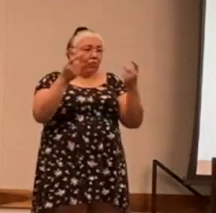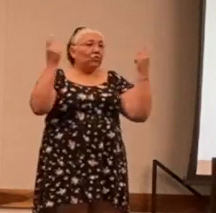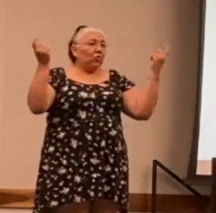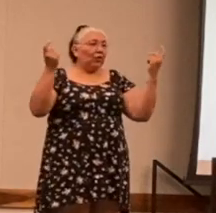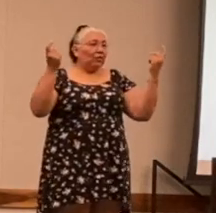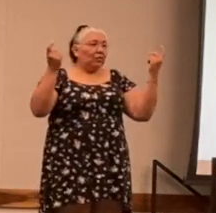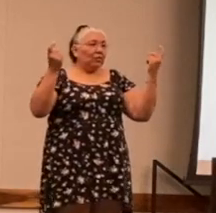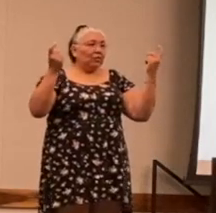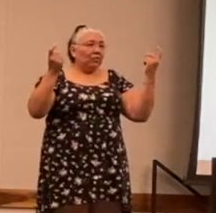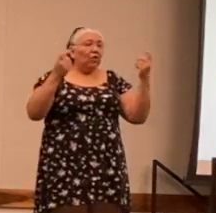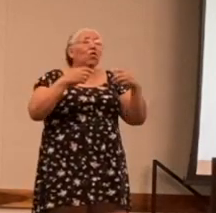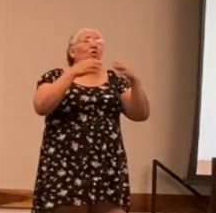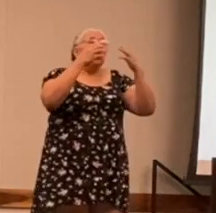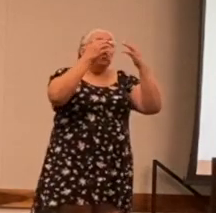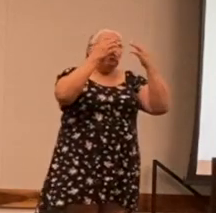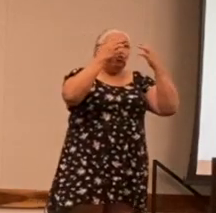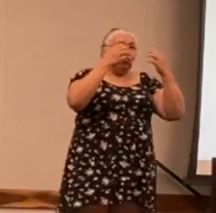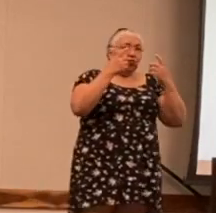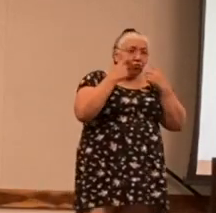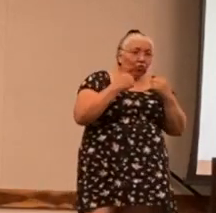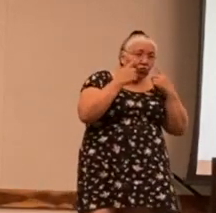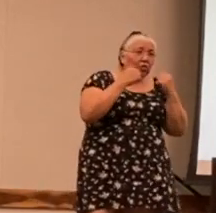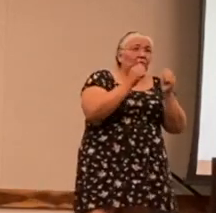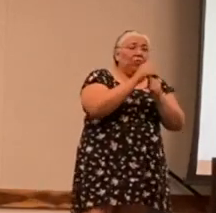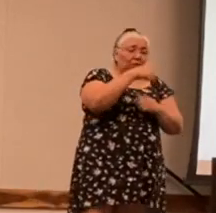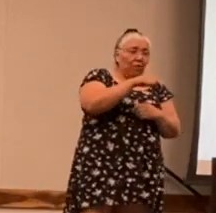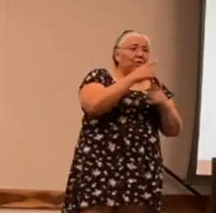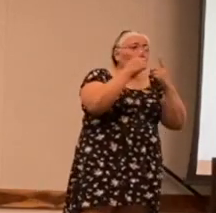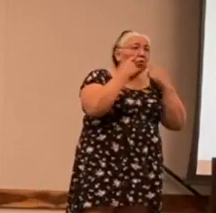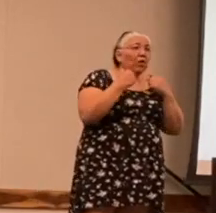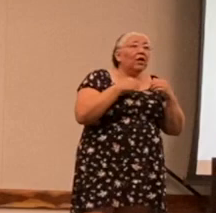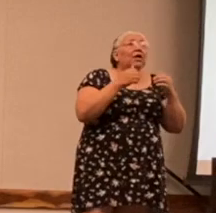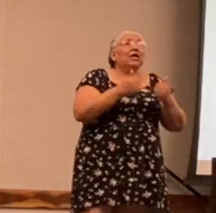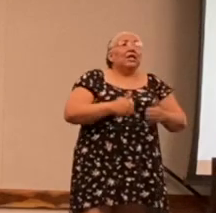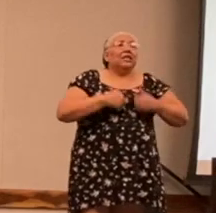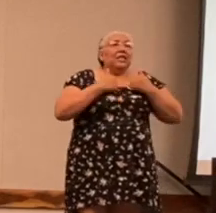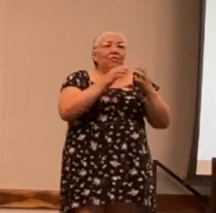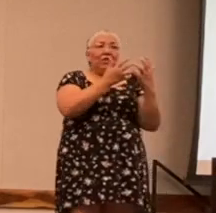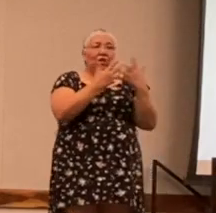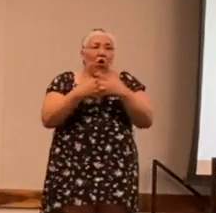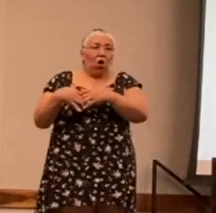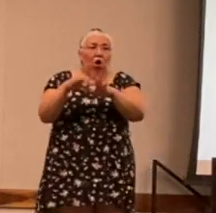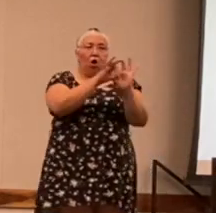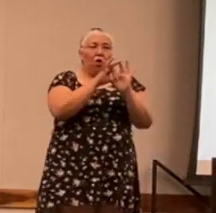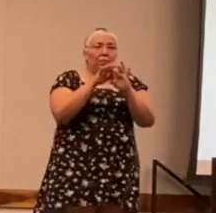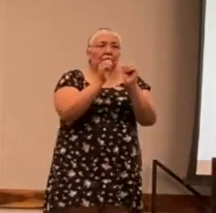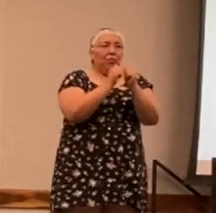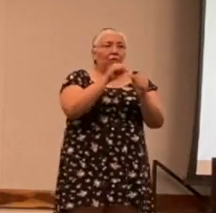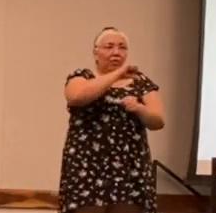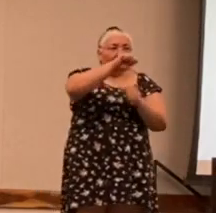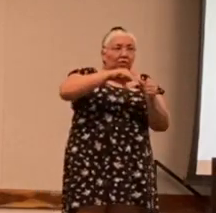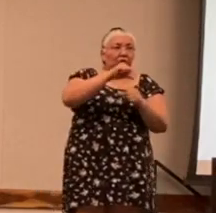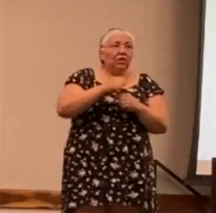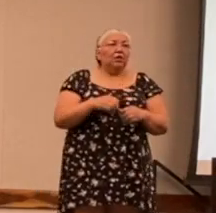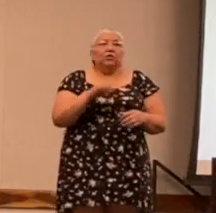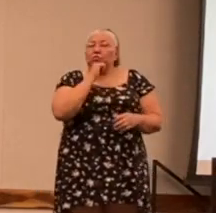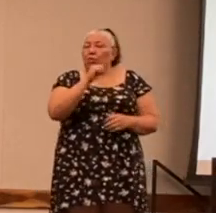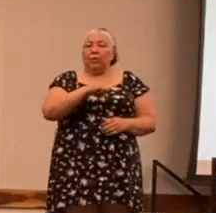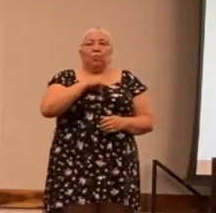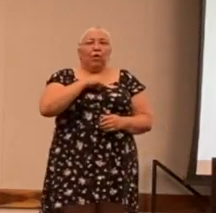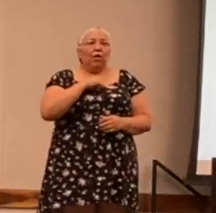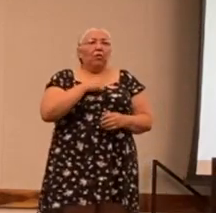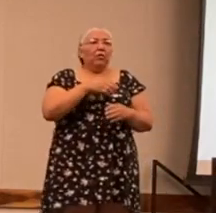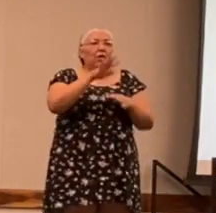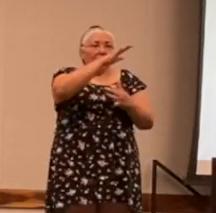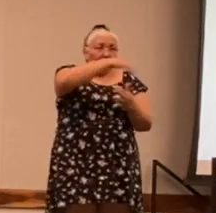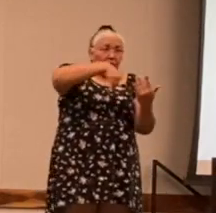rejoice. Weep with those who weep. Live in harmony with one another. Do not be proud. Instead, associate with the